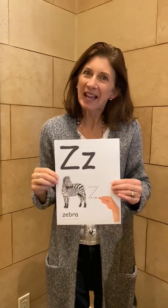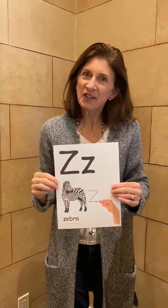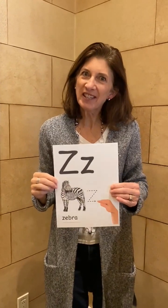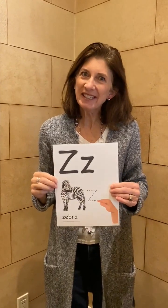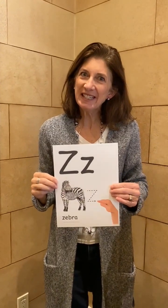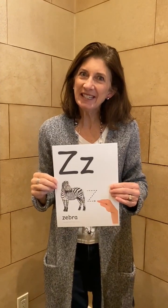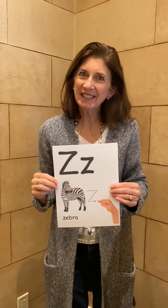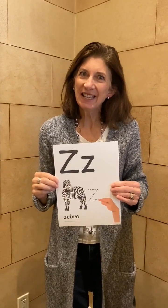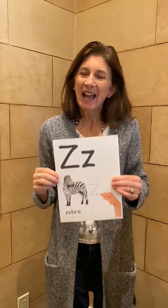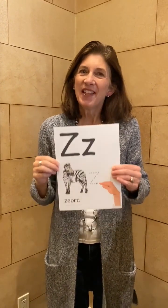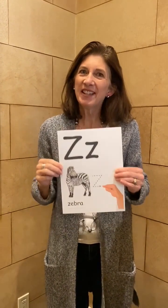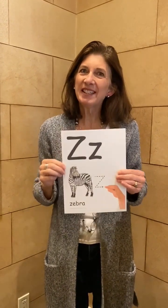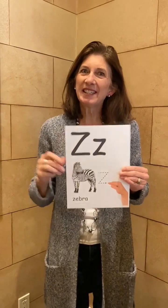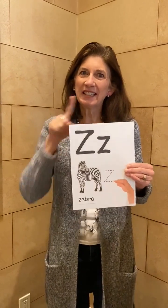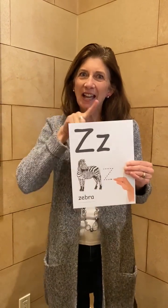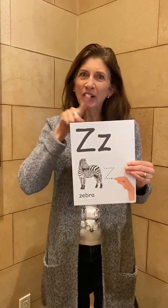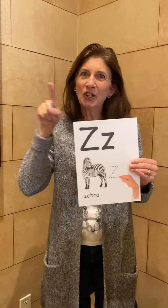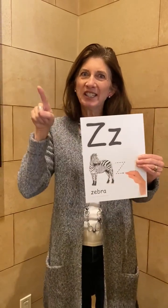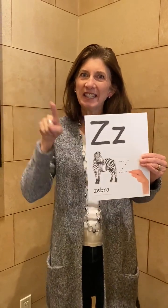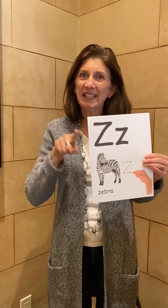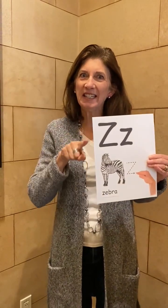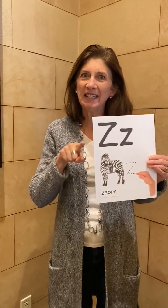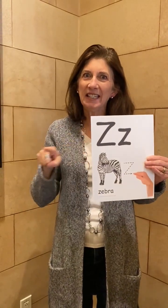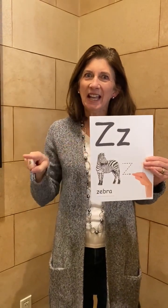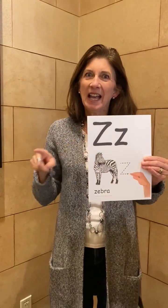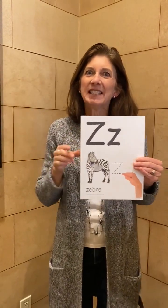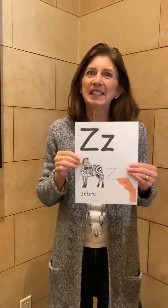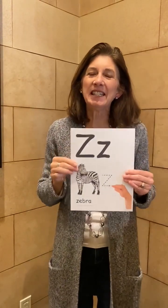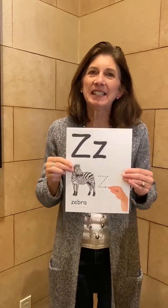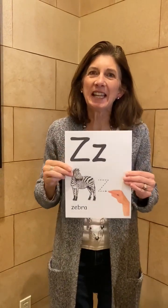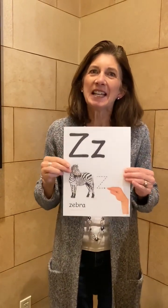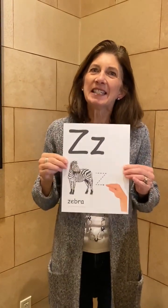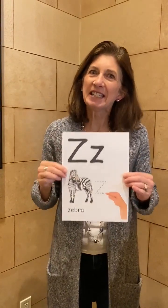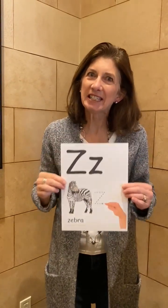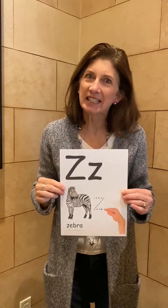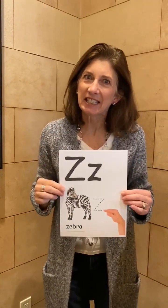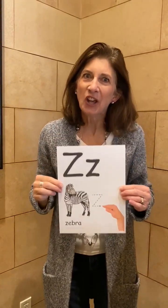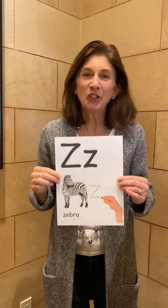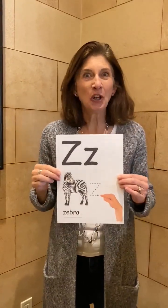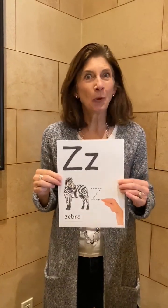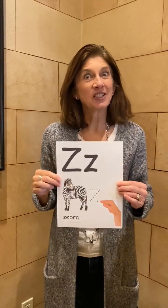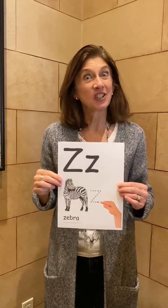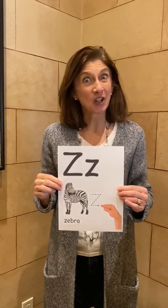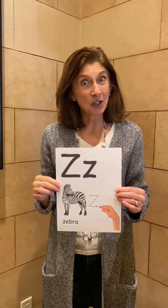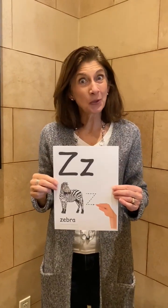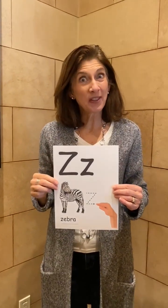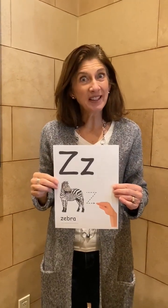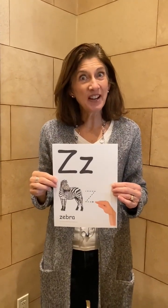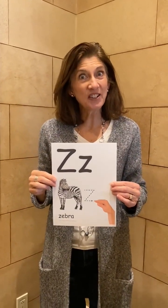this is? This is the letter Z. Z says Z. Do you know what starts with the letter